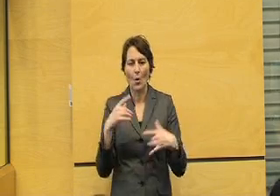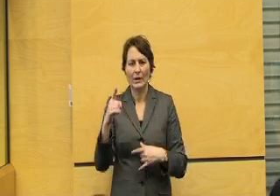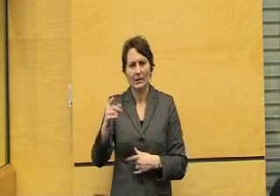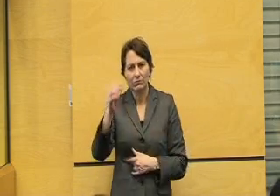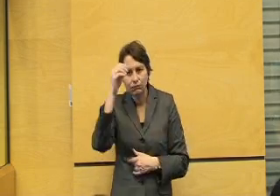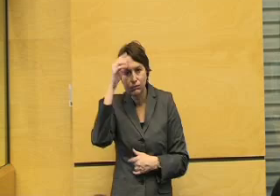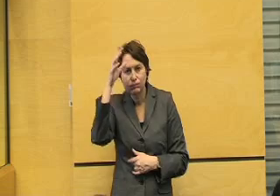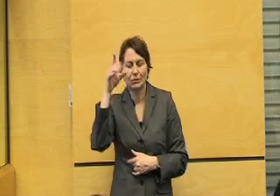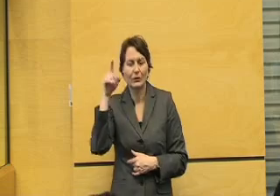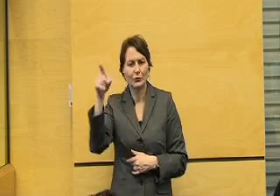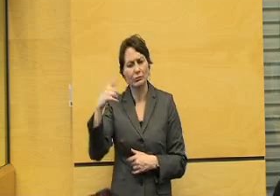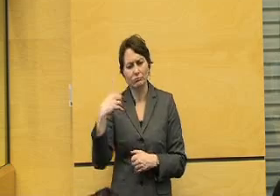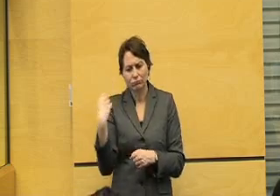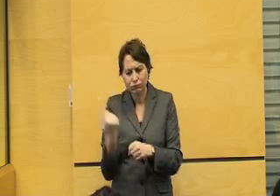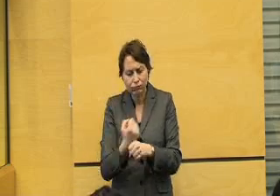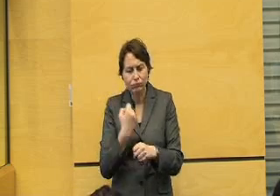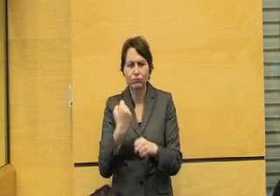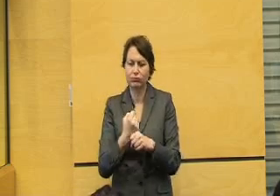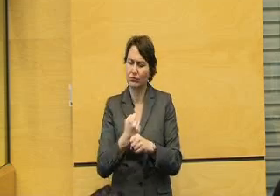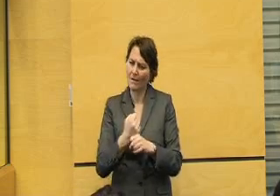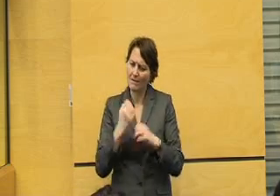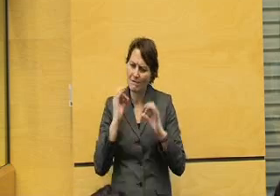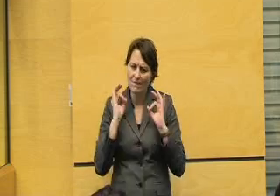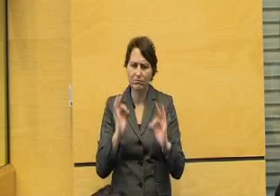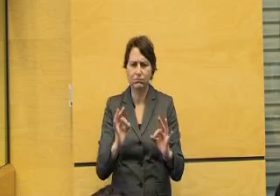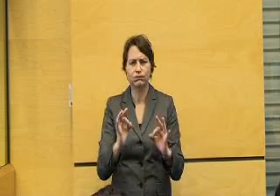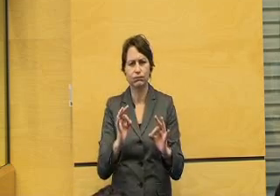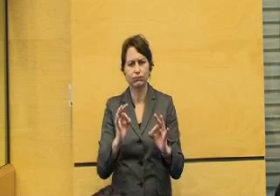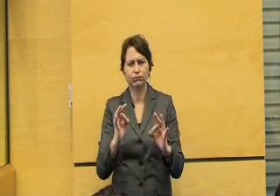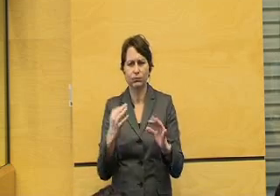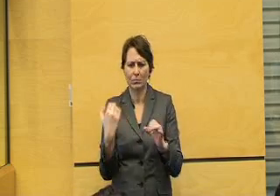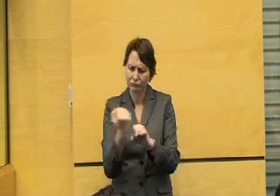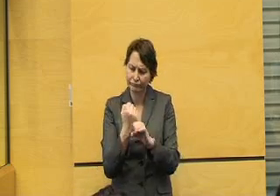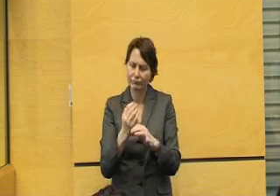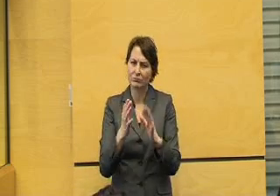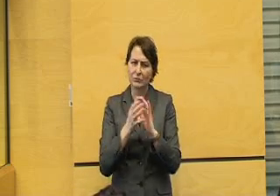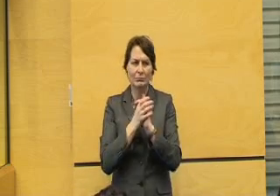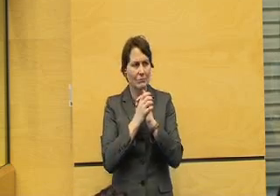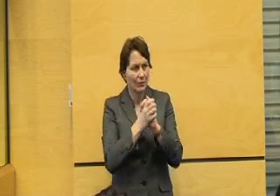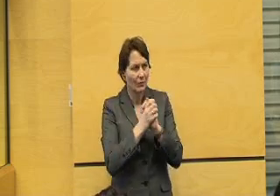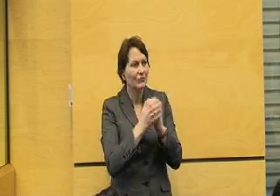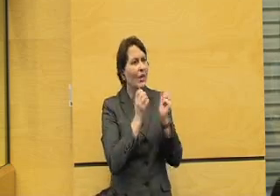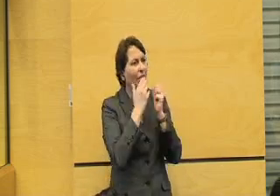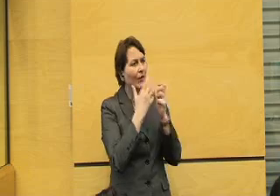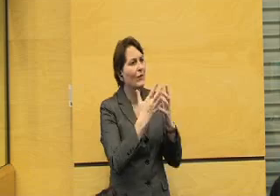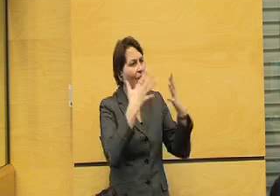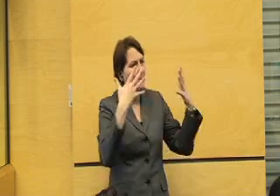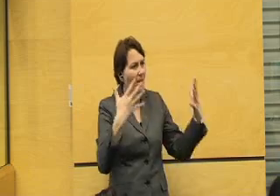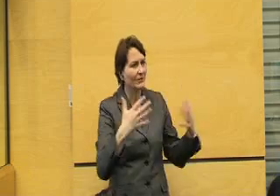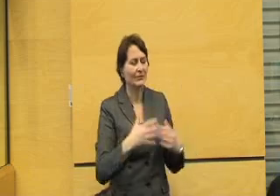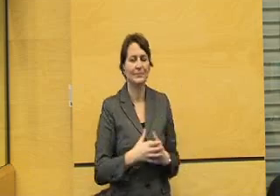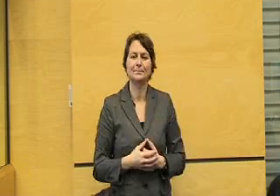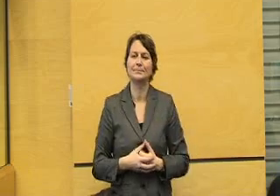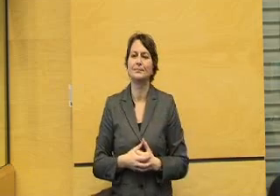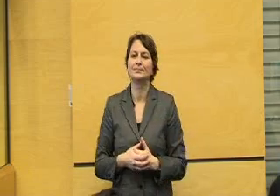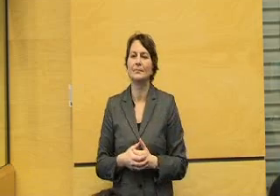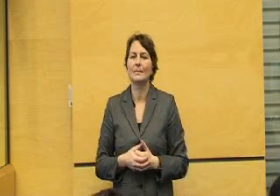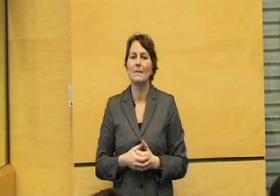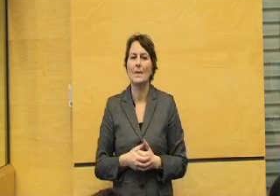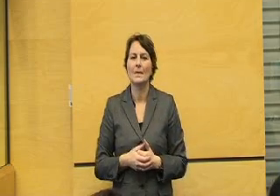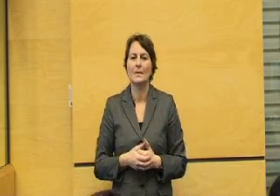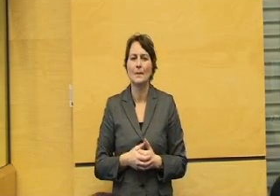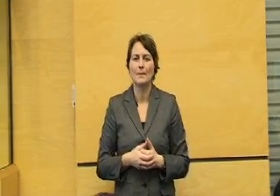carries out his duties with full professionalism. Congratulations and thank you very much. I would also like to take